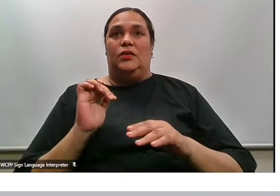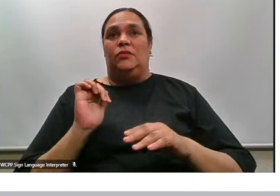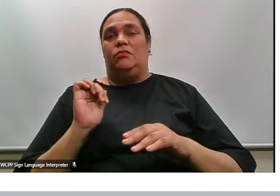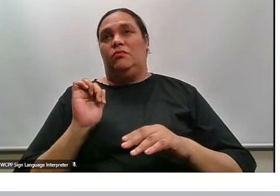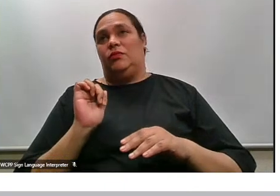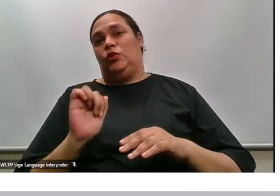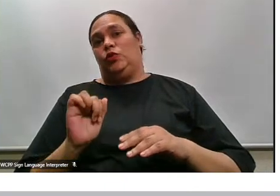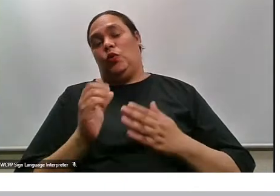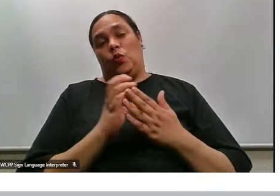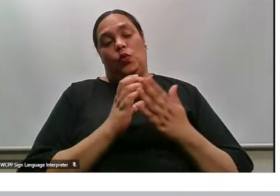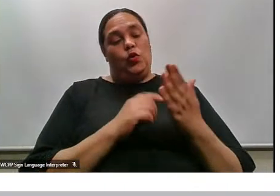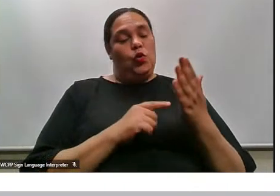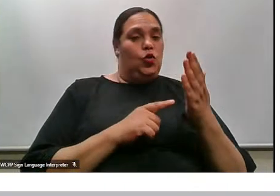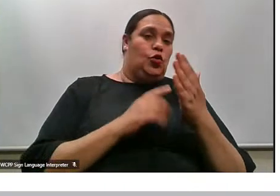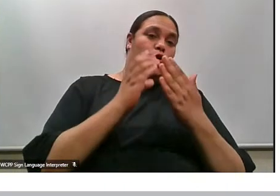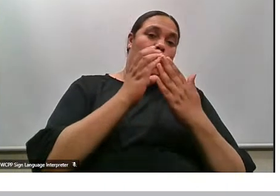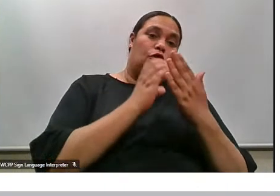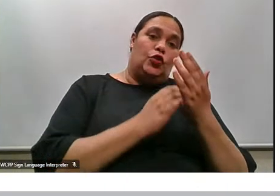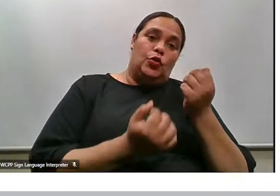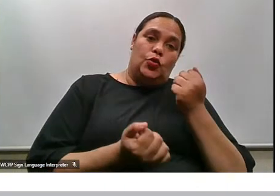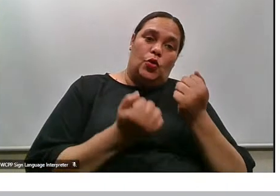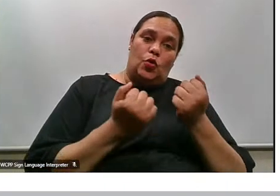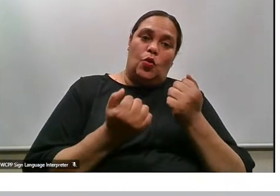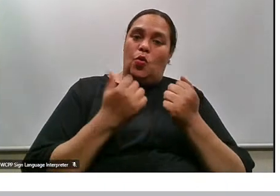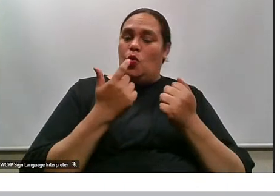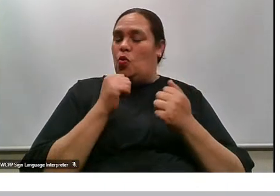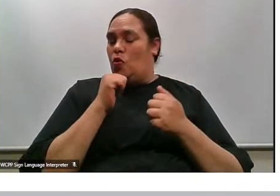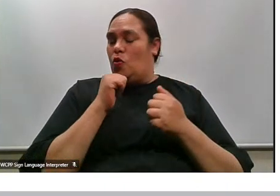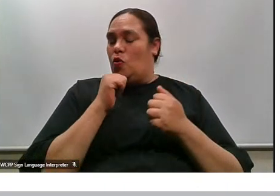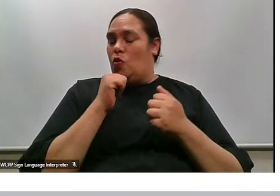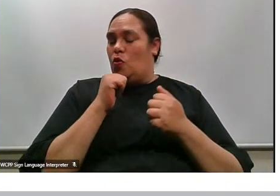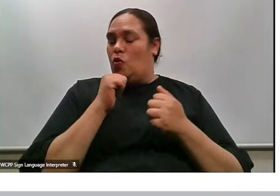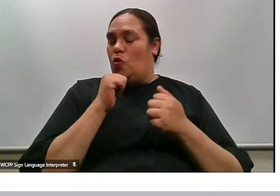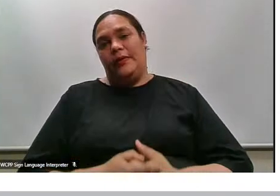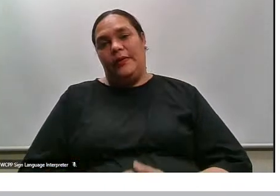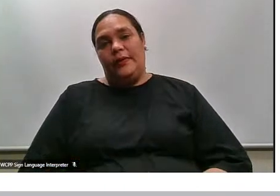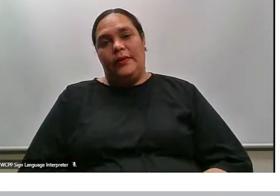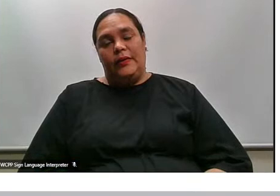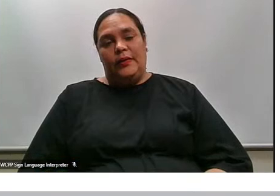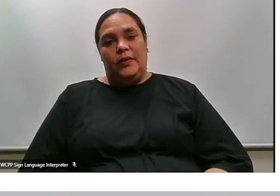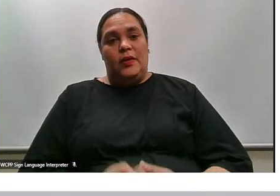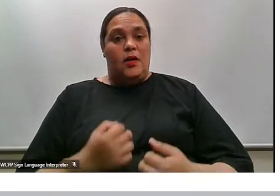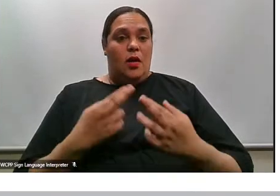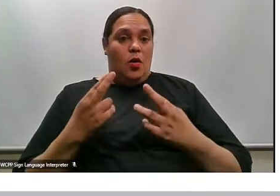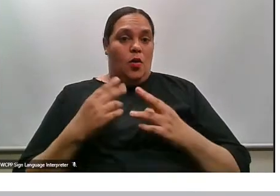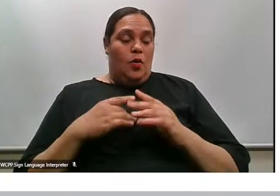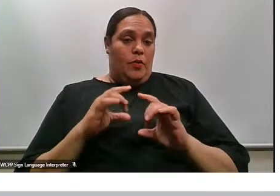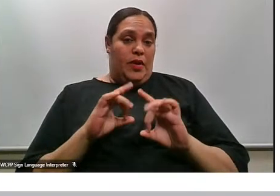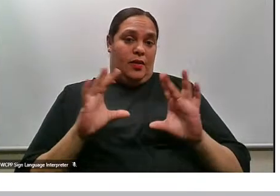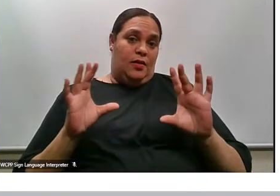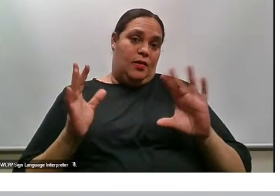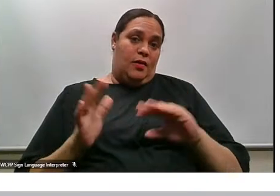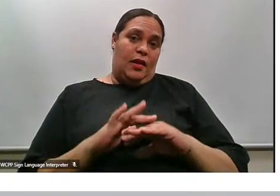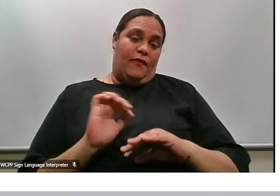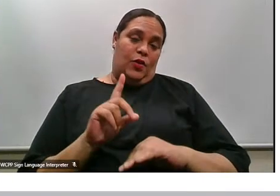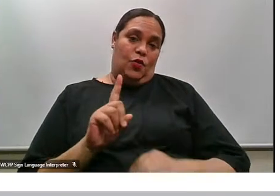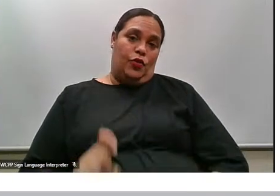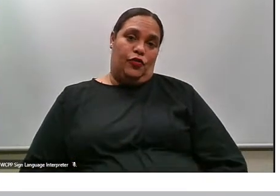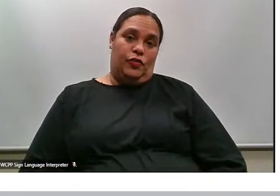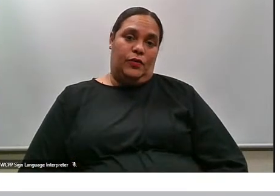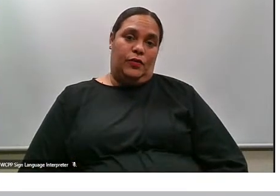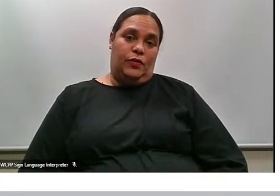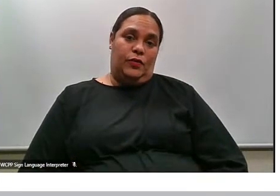of the Constitutional Court or not, Chair. I hope I'm covering the question, Chair.